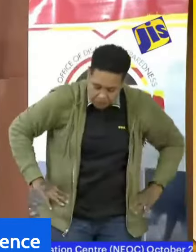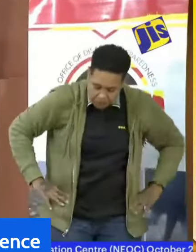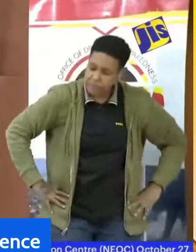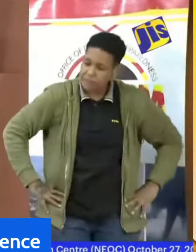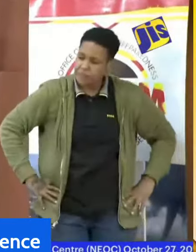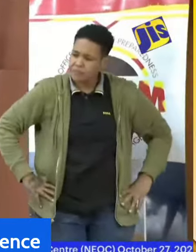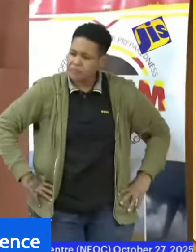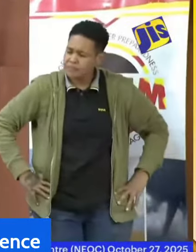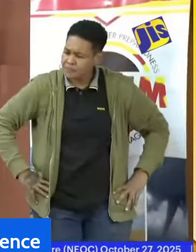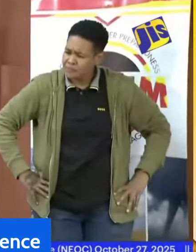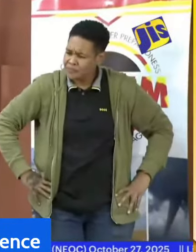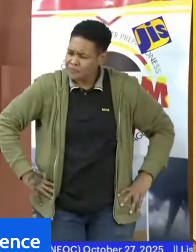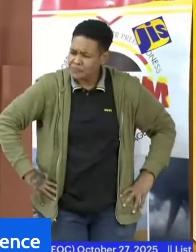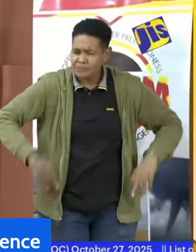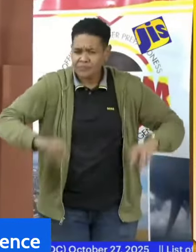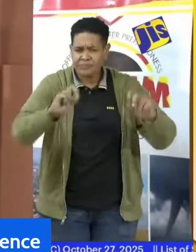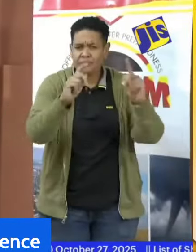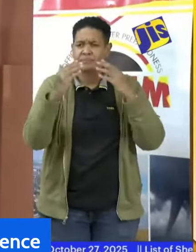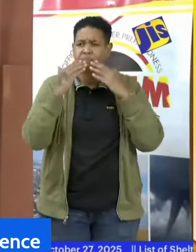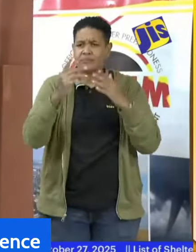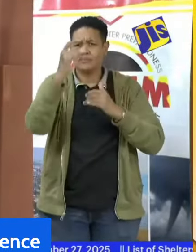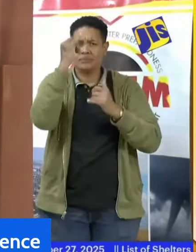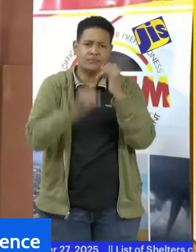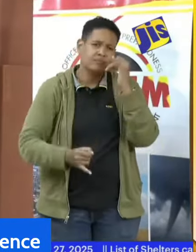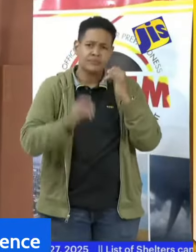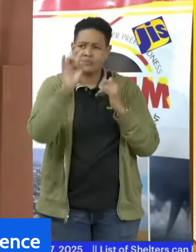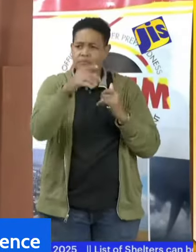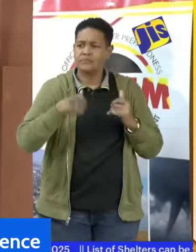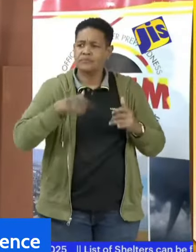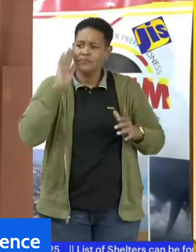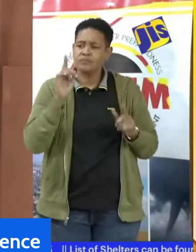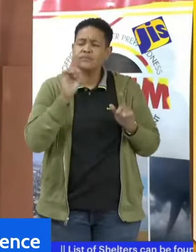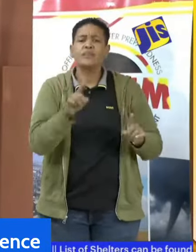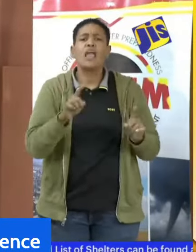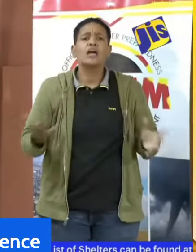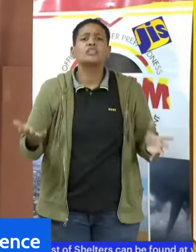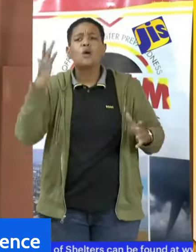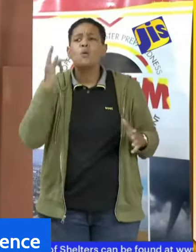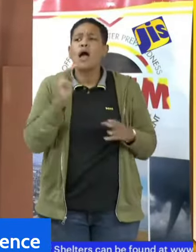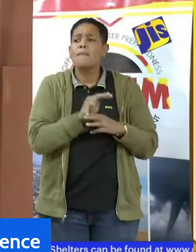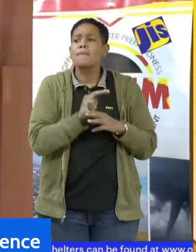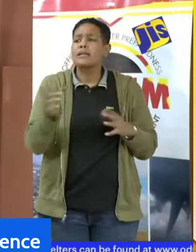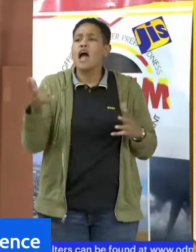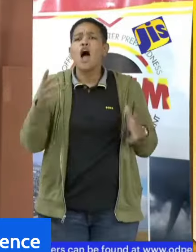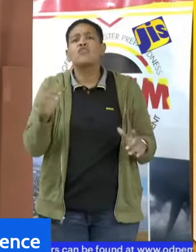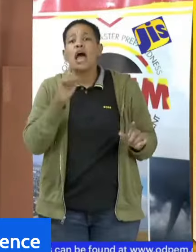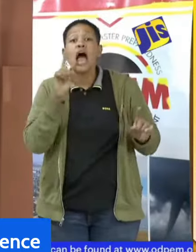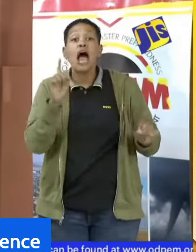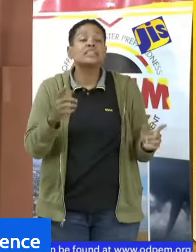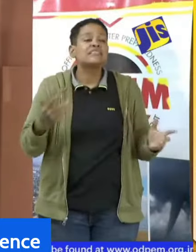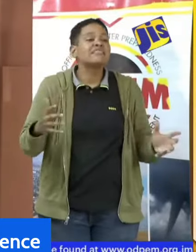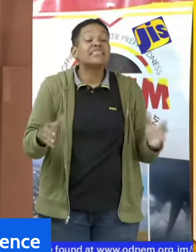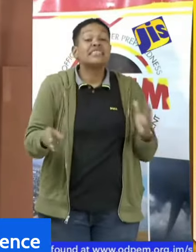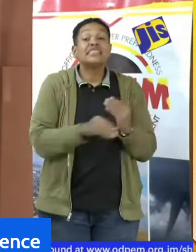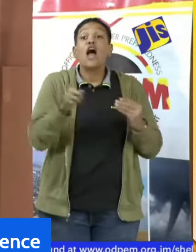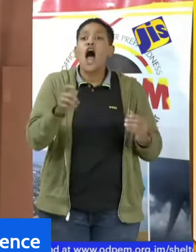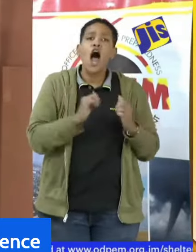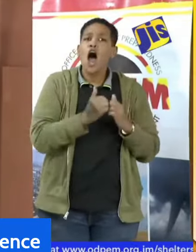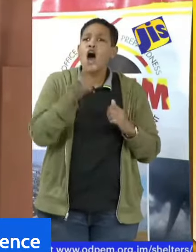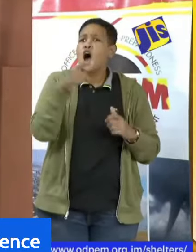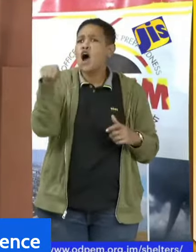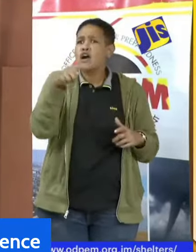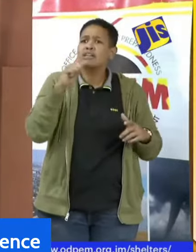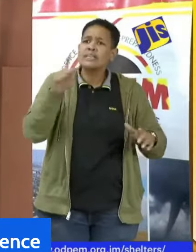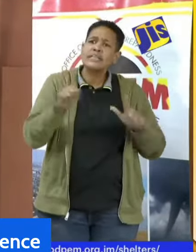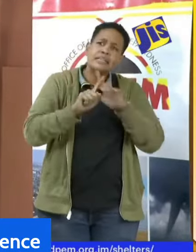Okay, thank you all. There's just one last one, and I'll answer it because Minister had already answered it. It was how are